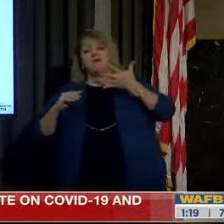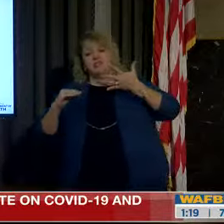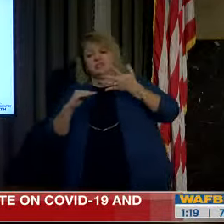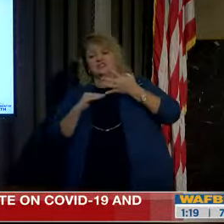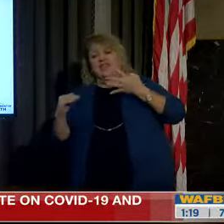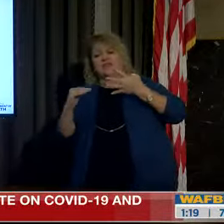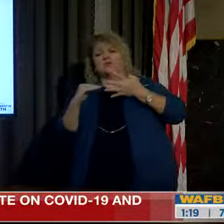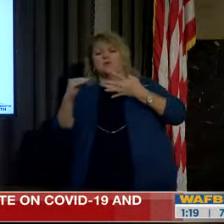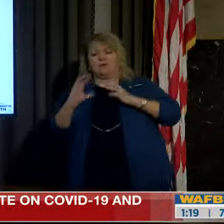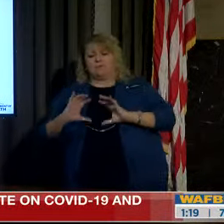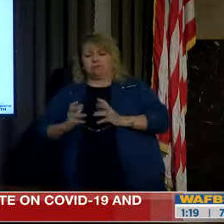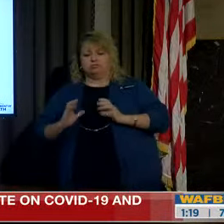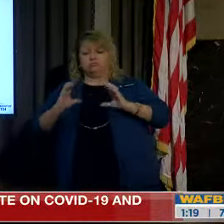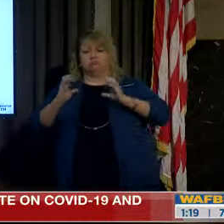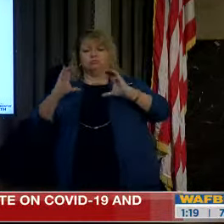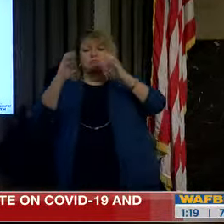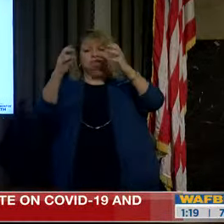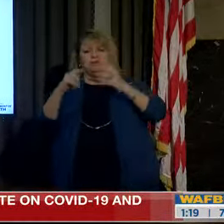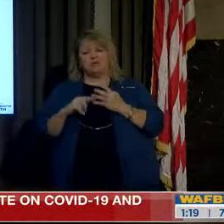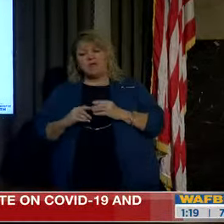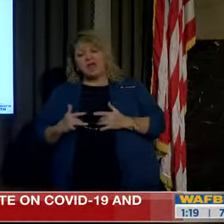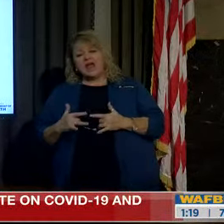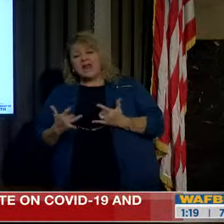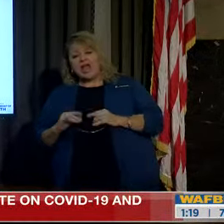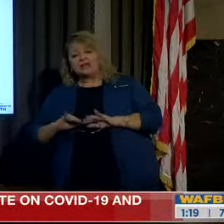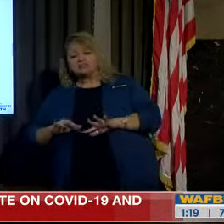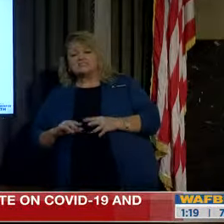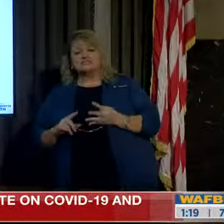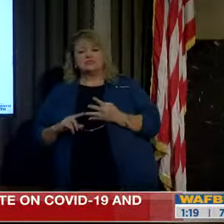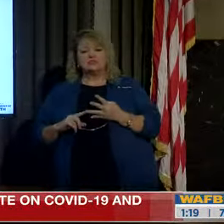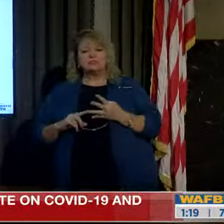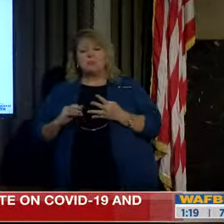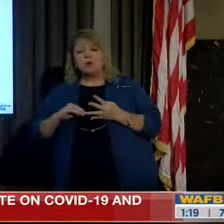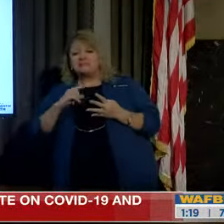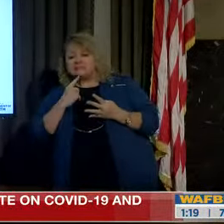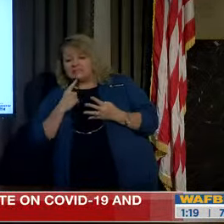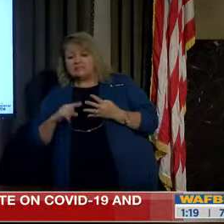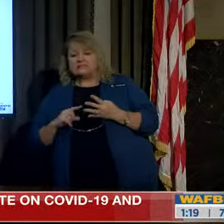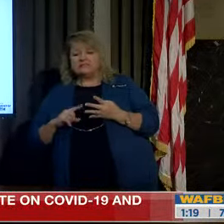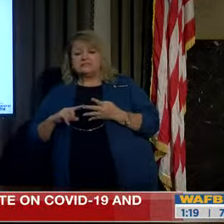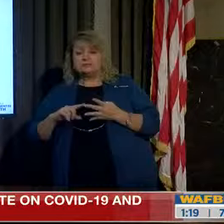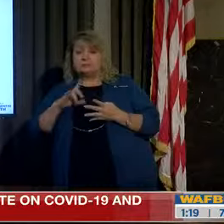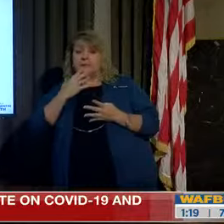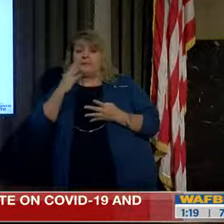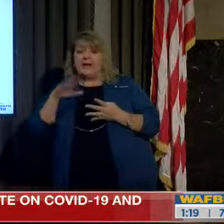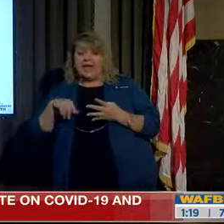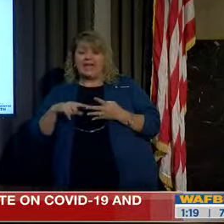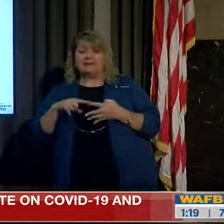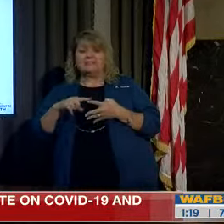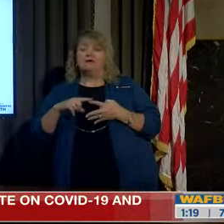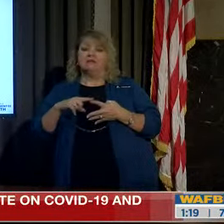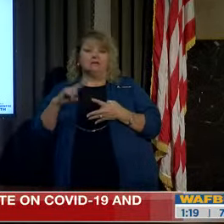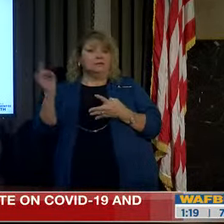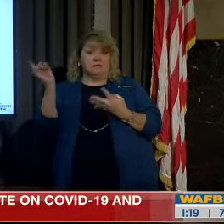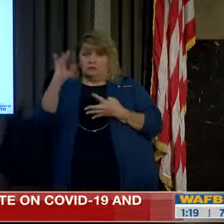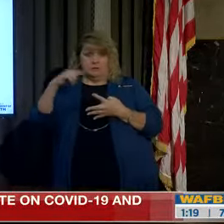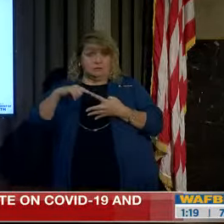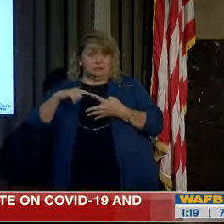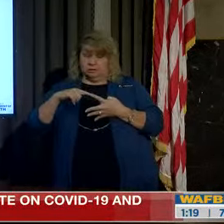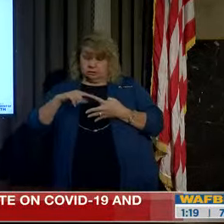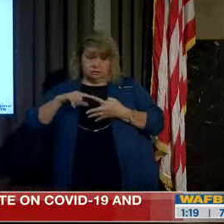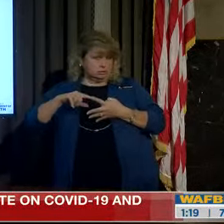possible categories for community transmission risk. This is a scale that the CDC puts out. It looks at a combination